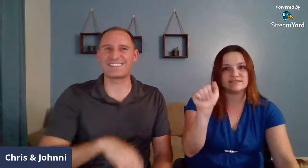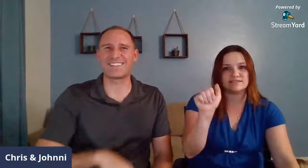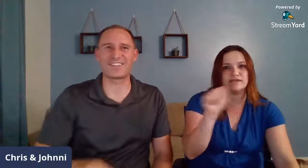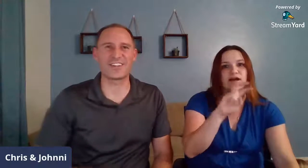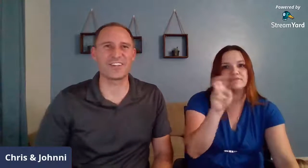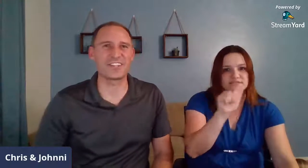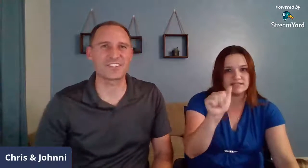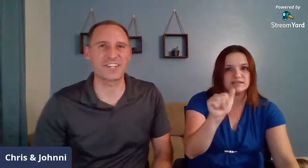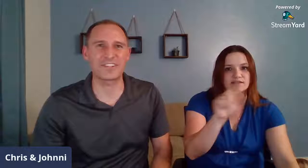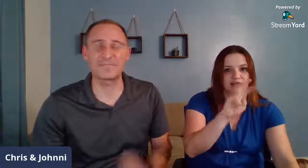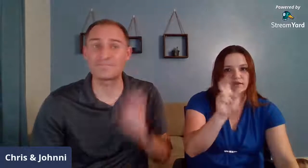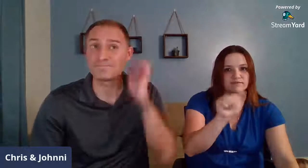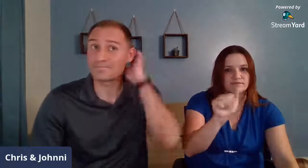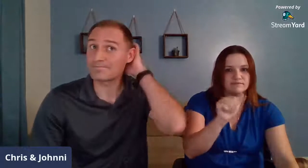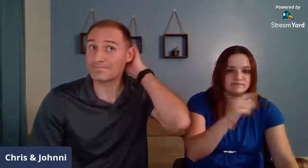another I've variation seen- out there. Yeah.